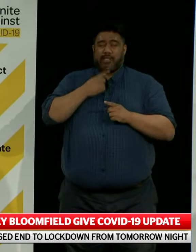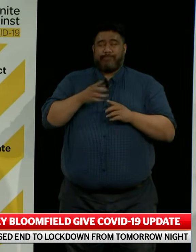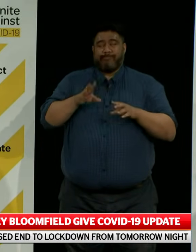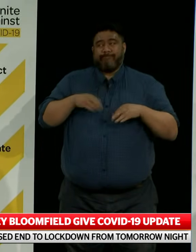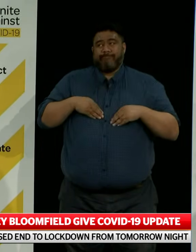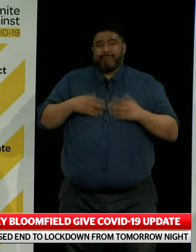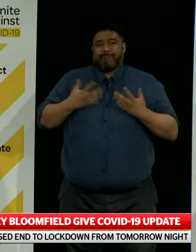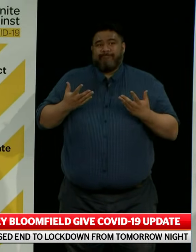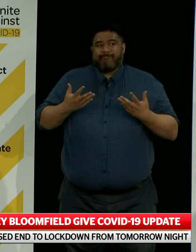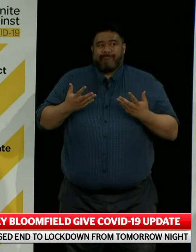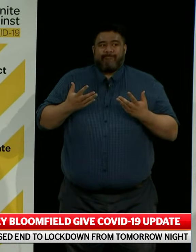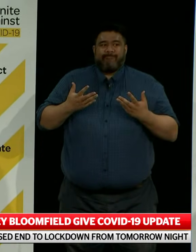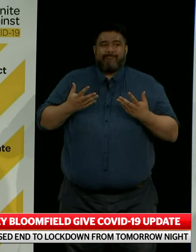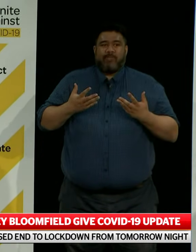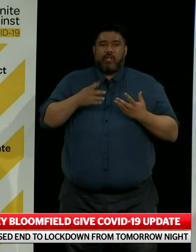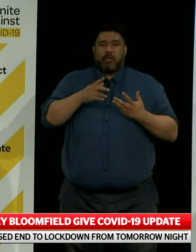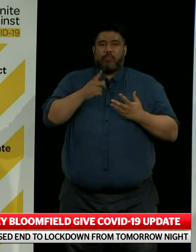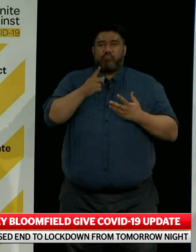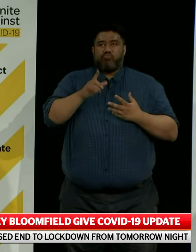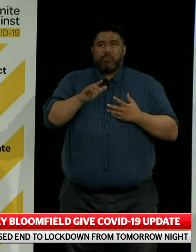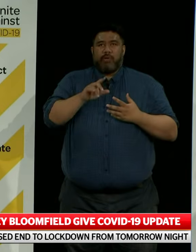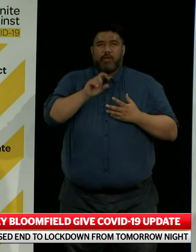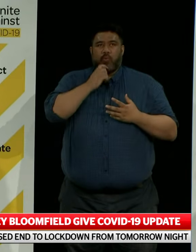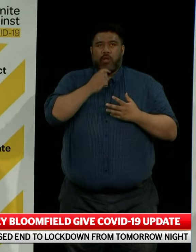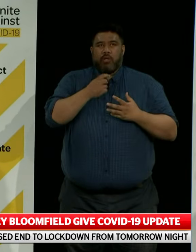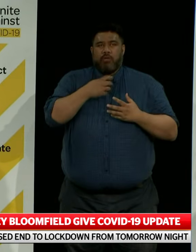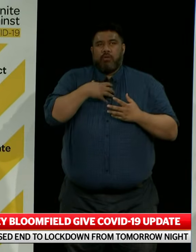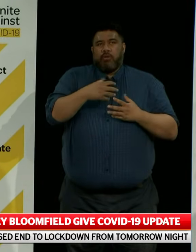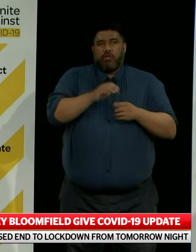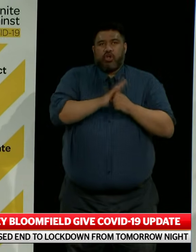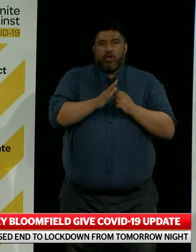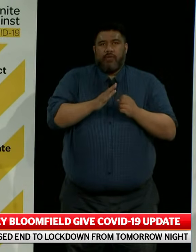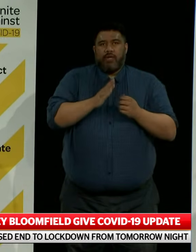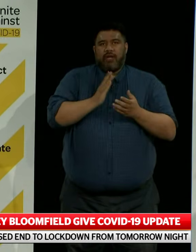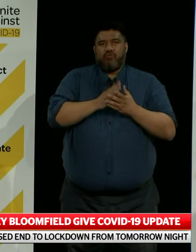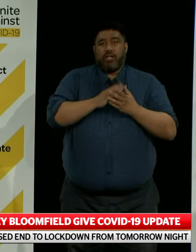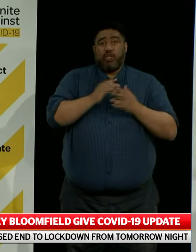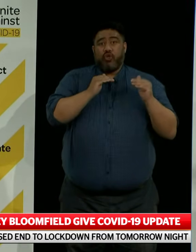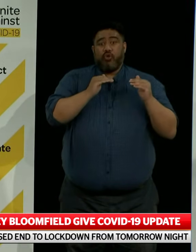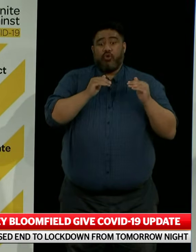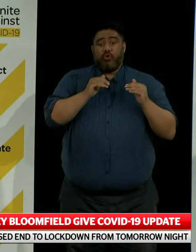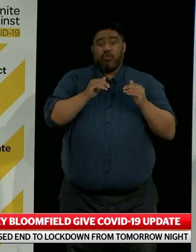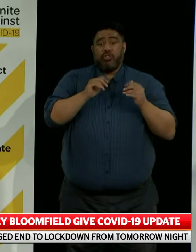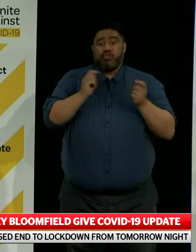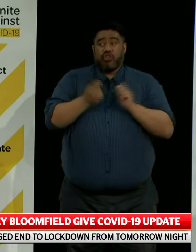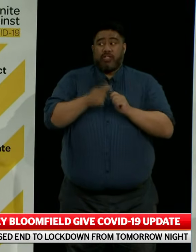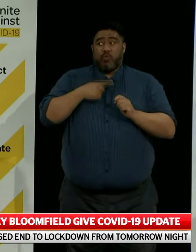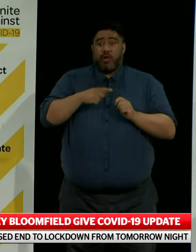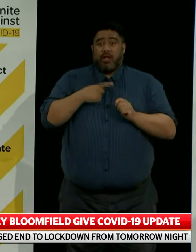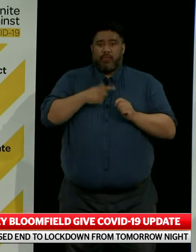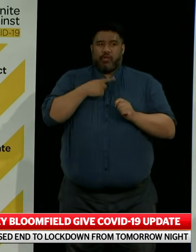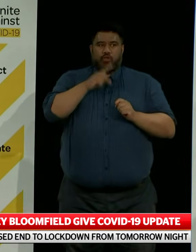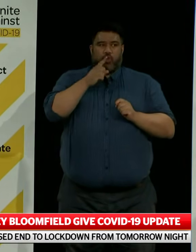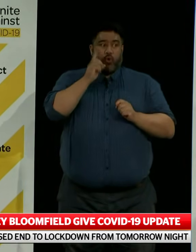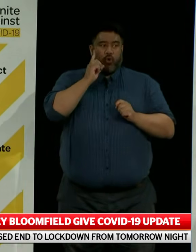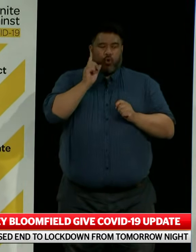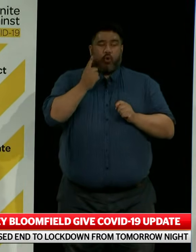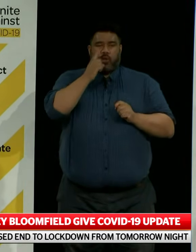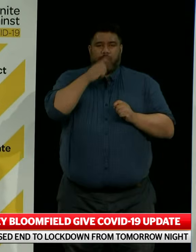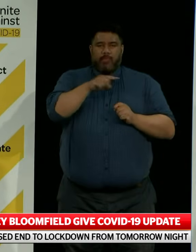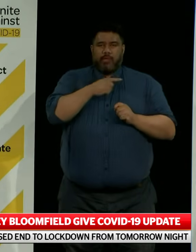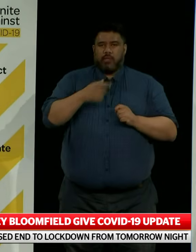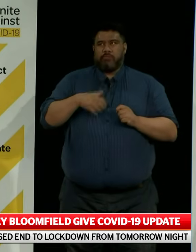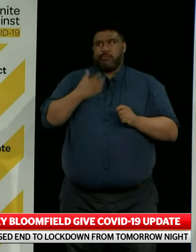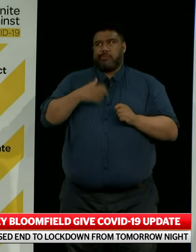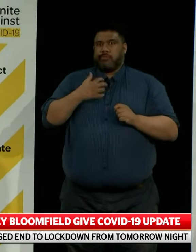to some level of case growth? No. And that fatigue is the major reason for making this switch? No. No, because the